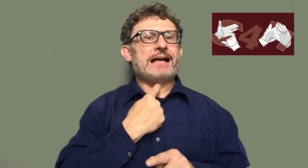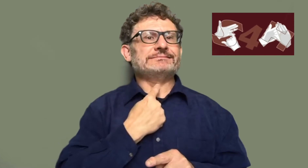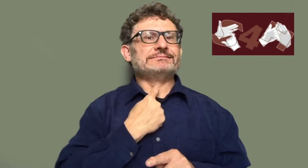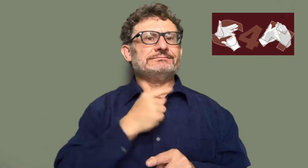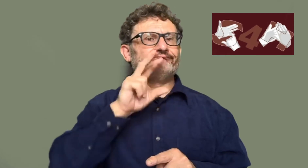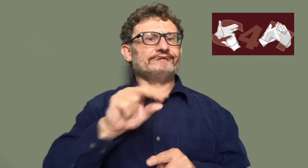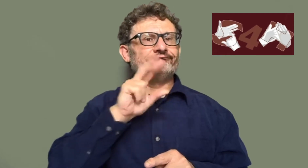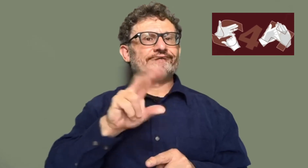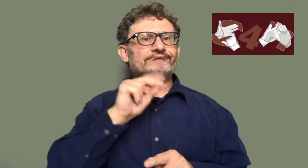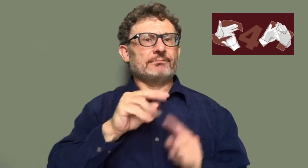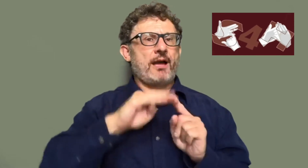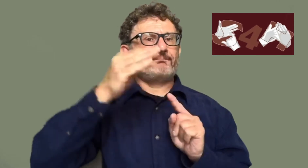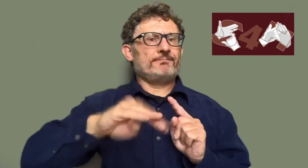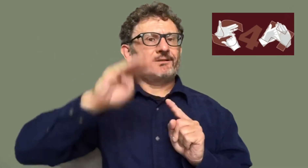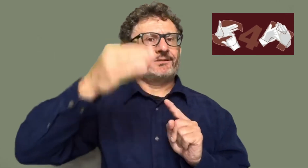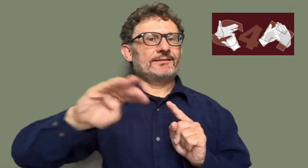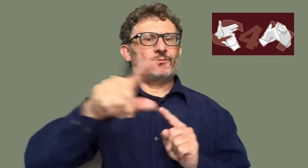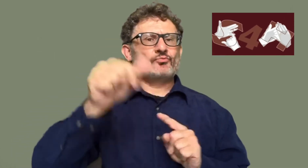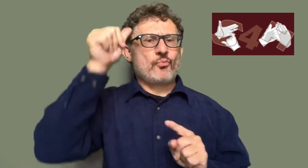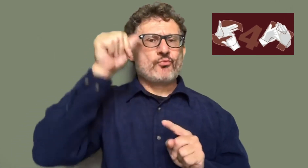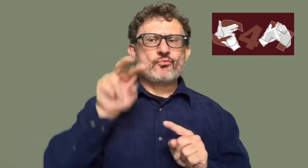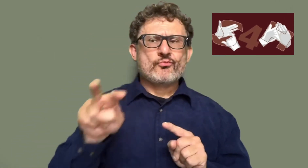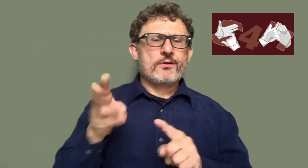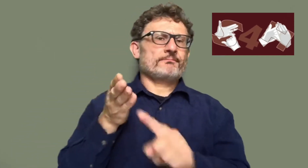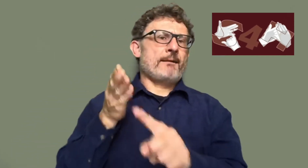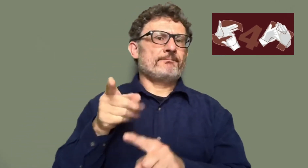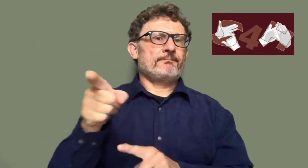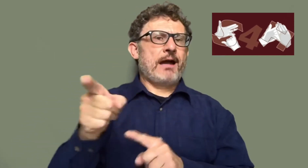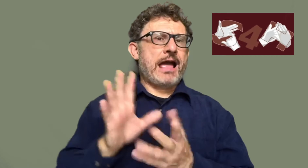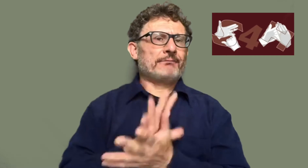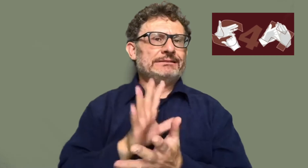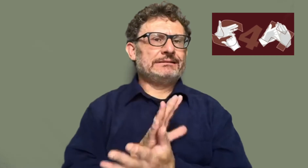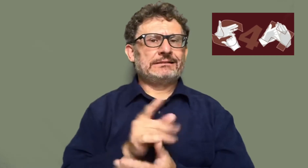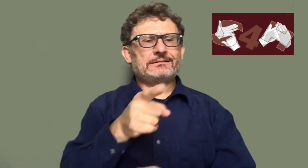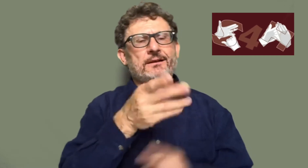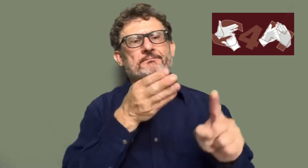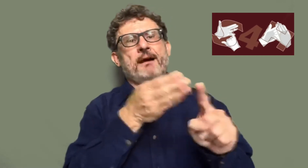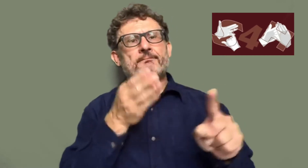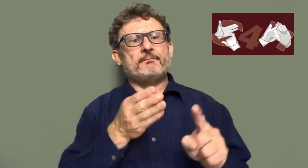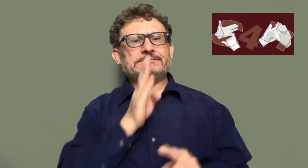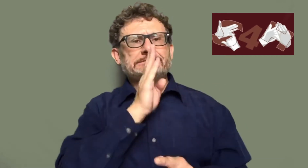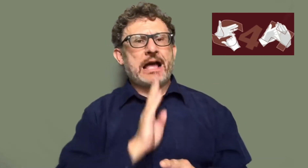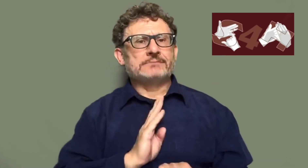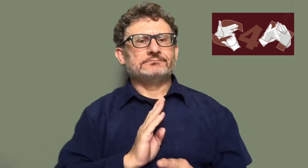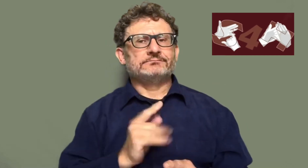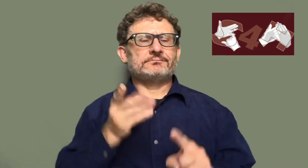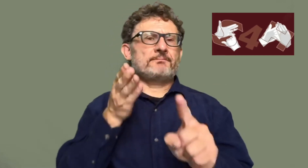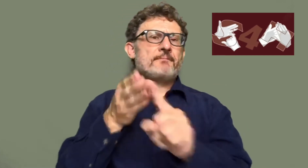you use tone. So you use tone in your speech to reflect these things. You would know from that someone's tone whether they're happy, whether